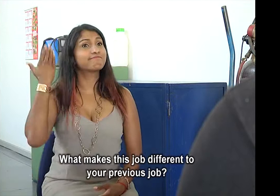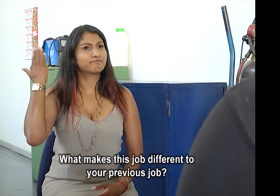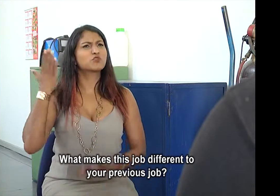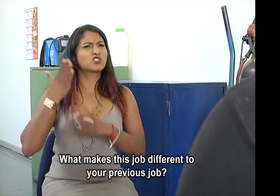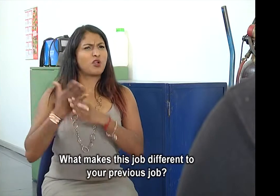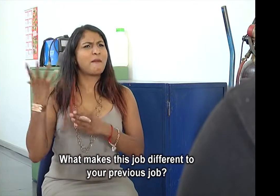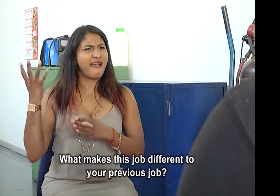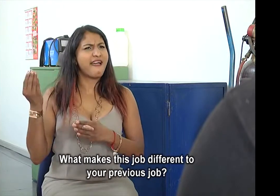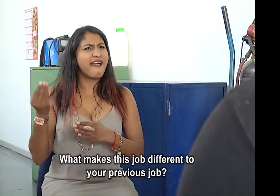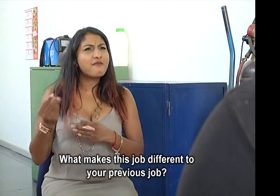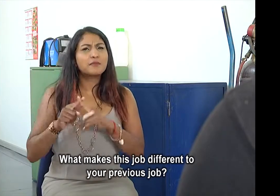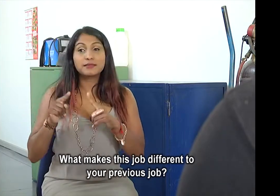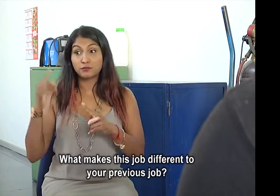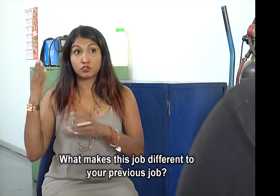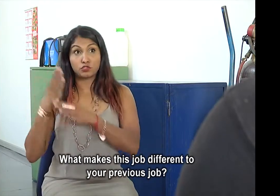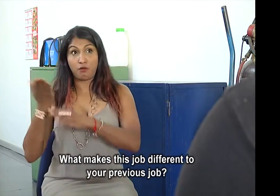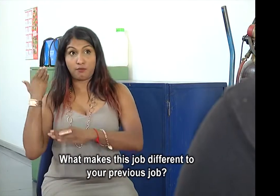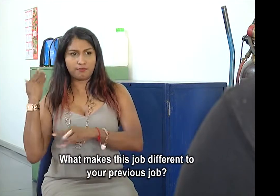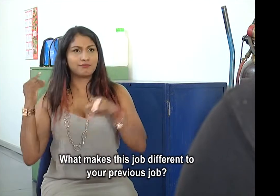This job different to your previous job?